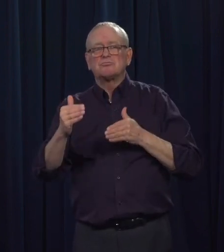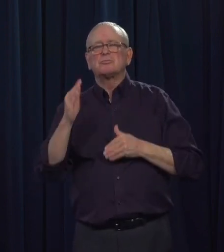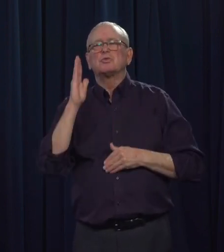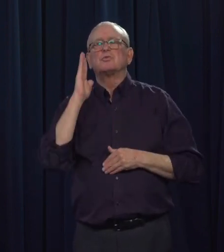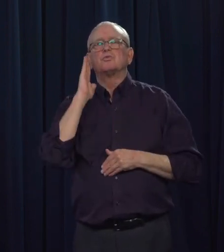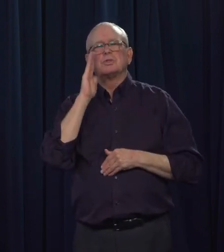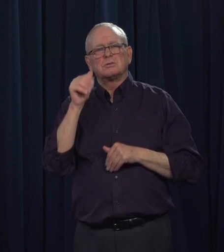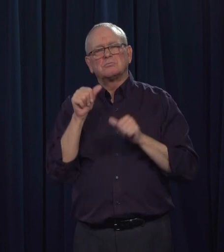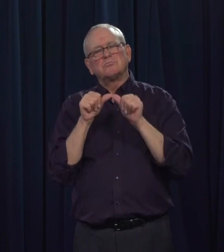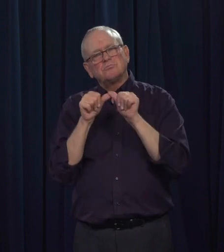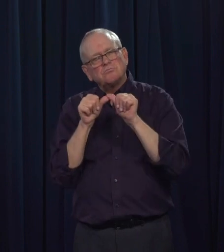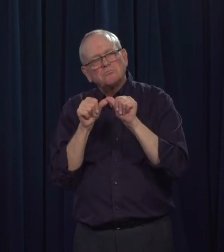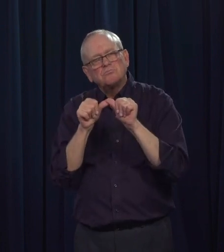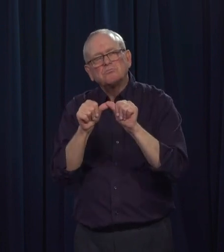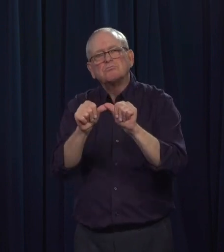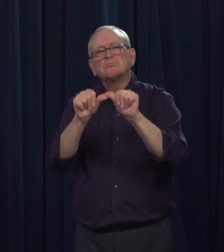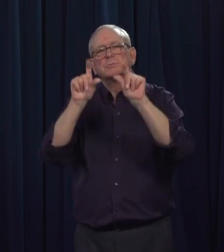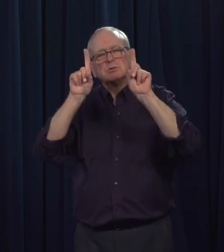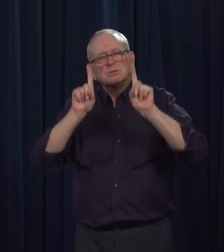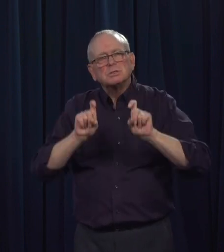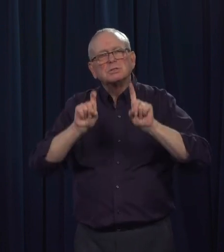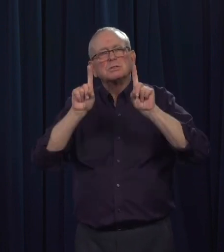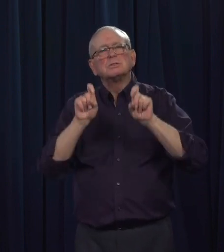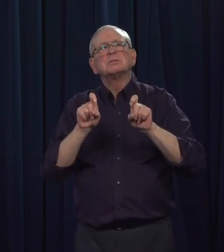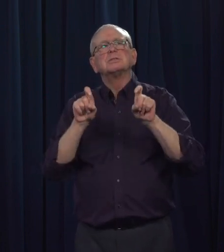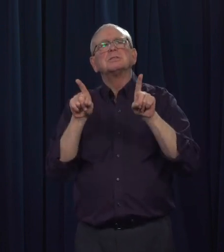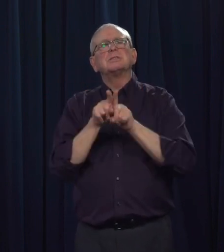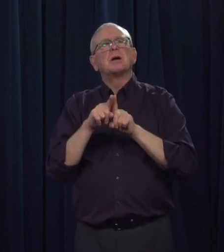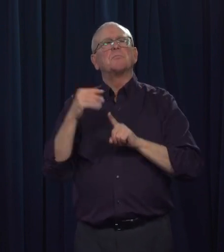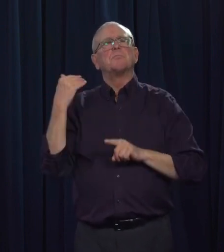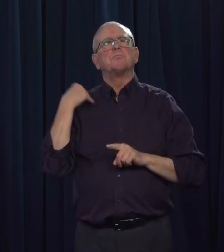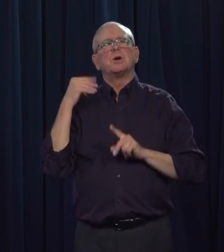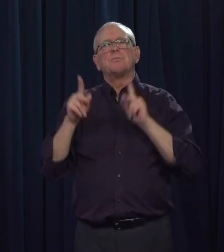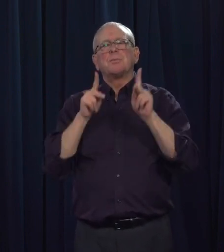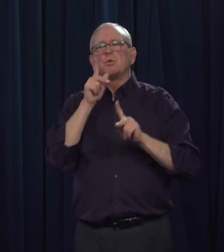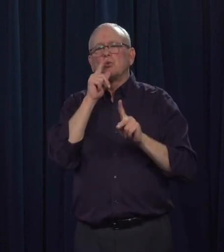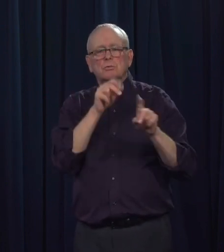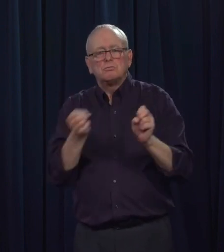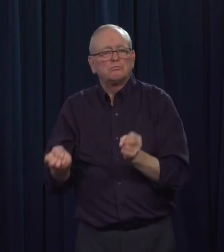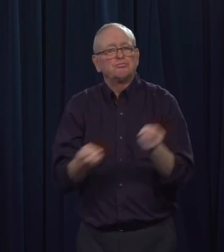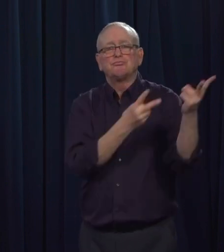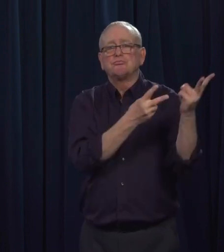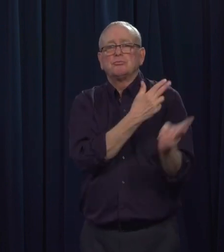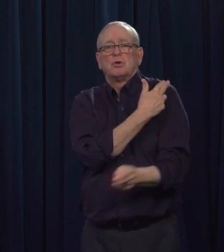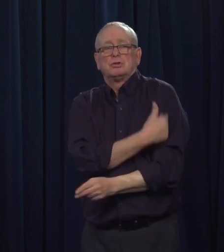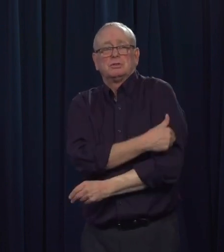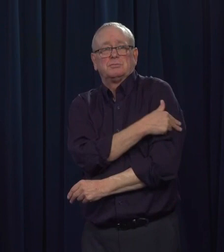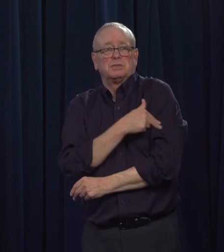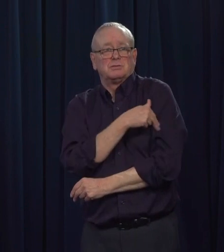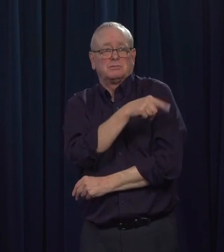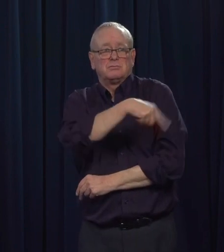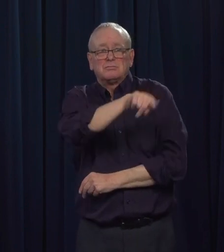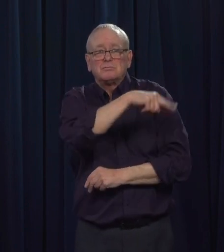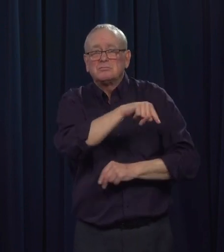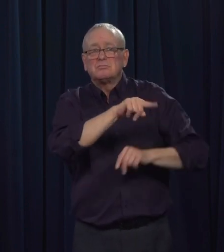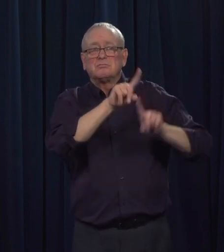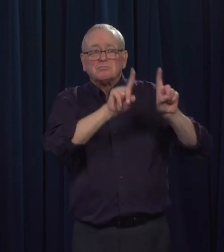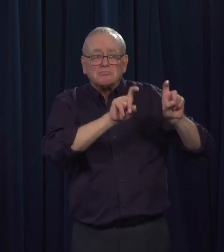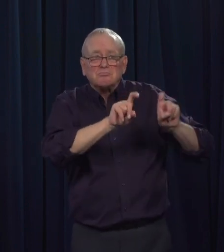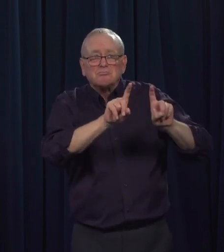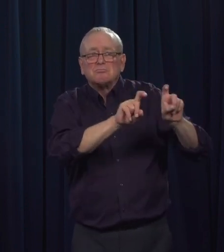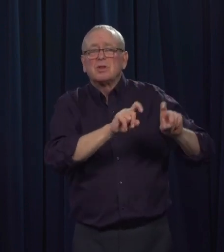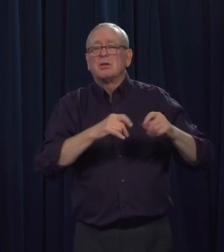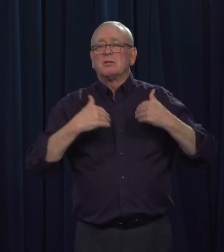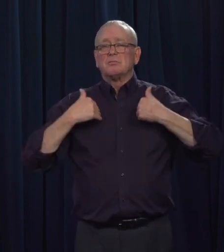place for the last few weeks of people who were admitted to hospital with respiratory illness and residents of continuing care and